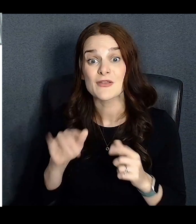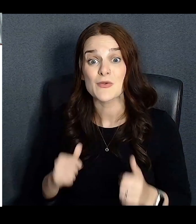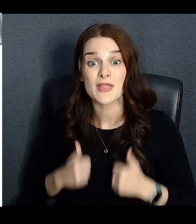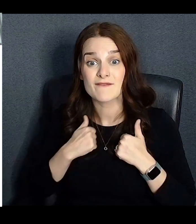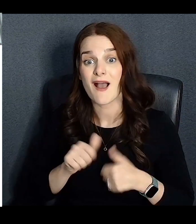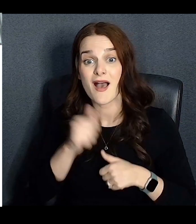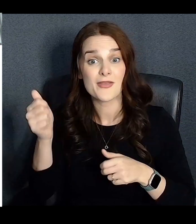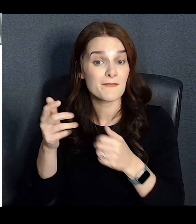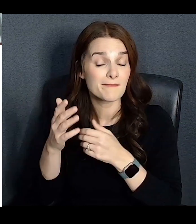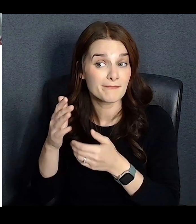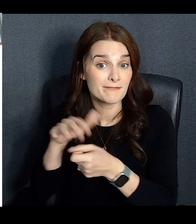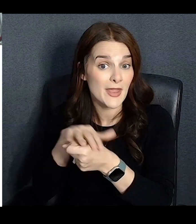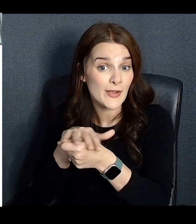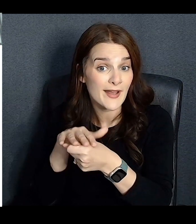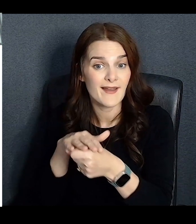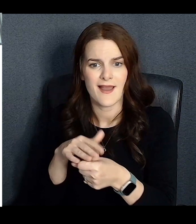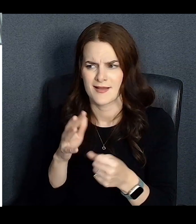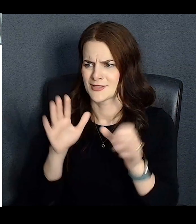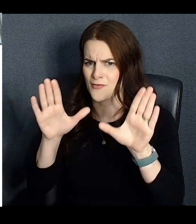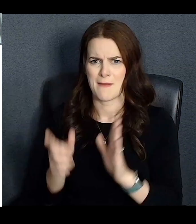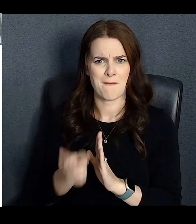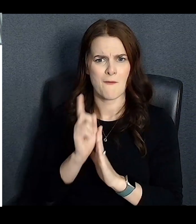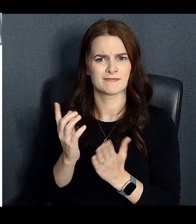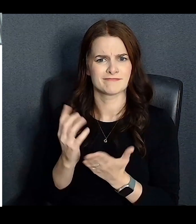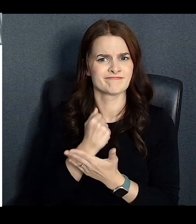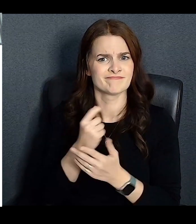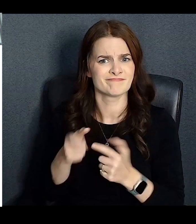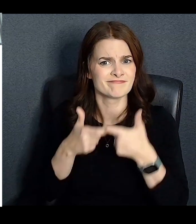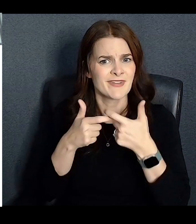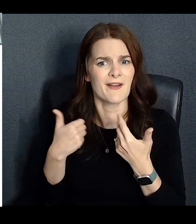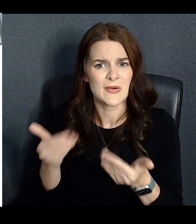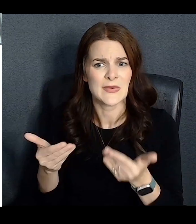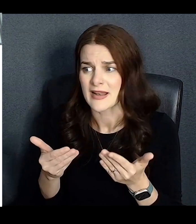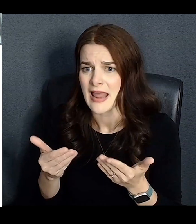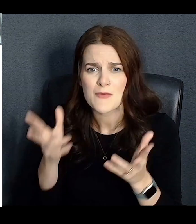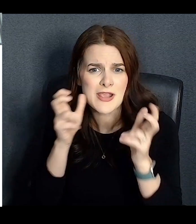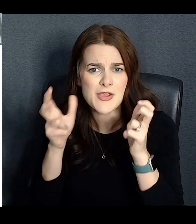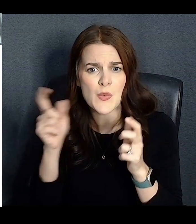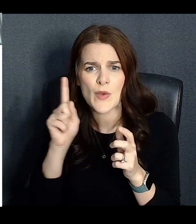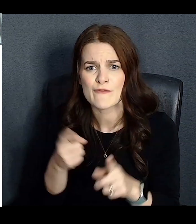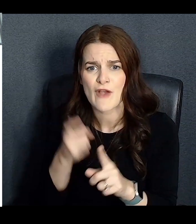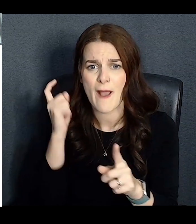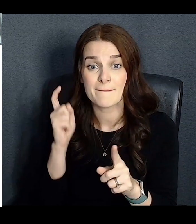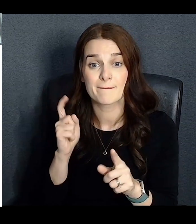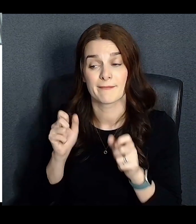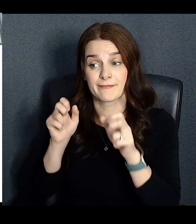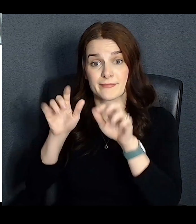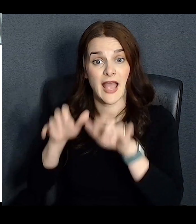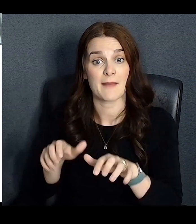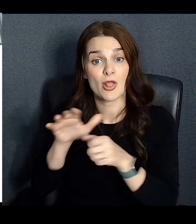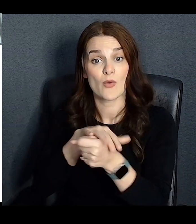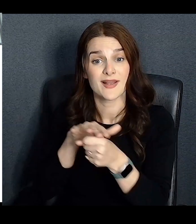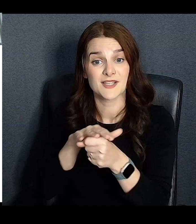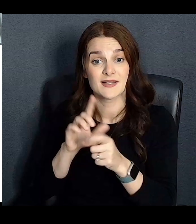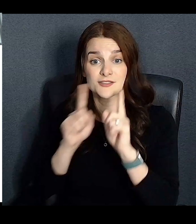elsewhere, and this is actually a great moment to say, I would love to hear where everyone's from. So take a moment and pop your location in